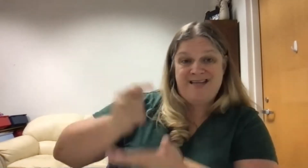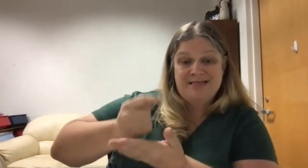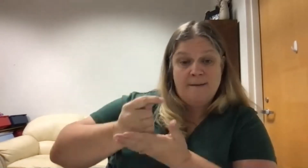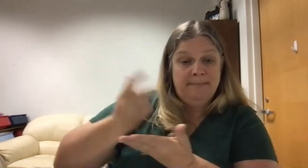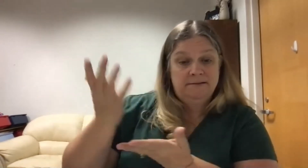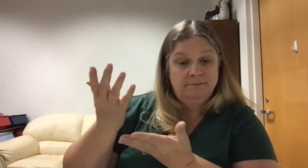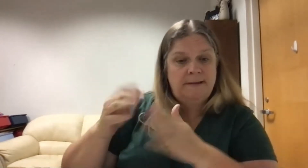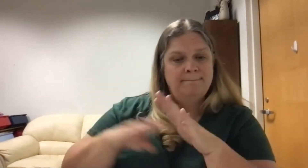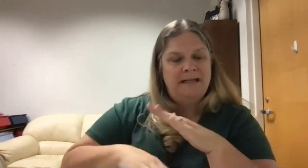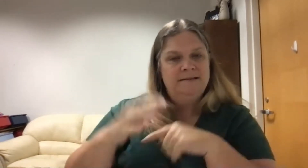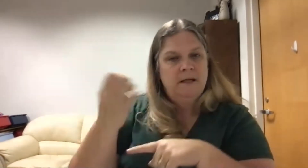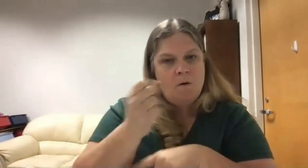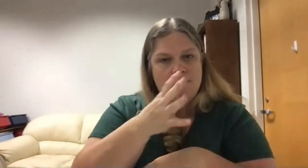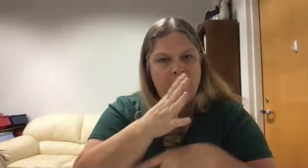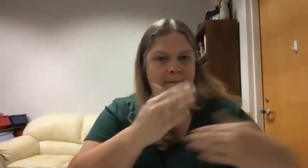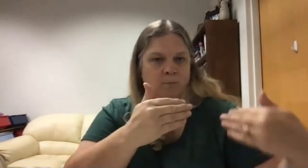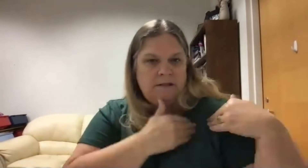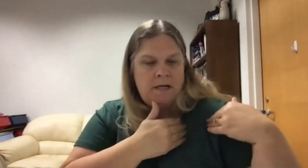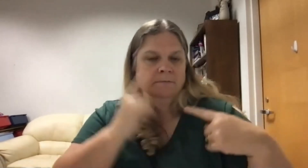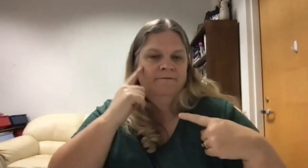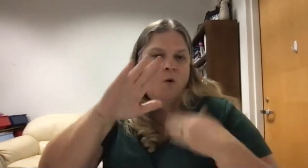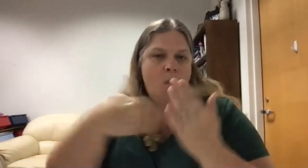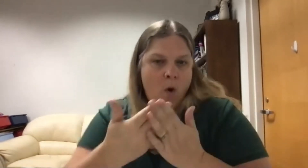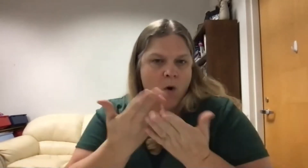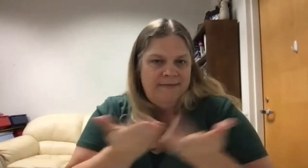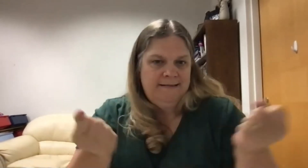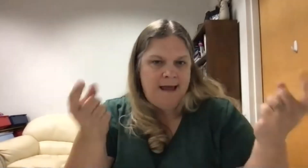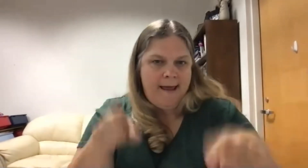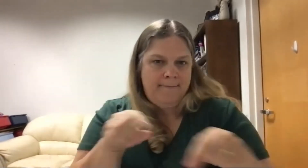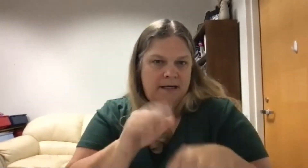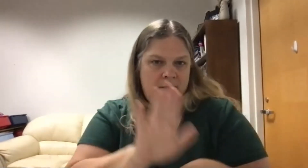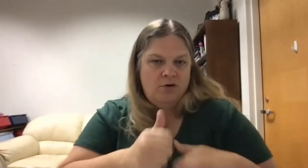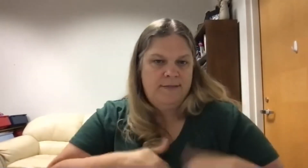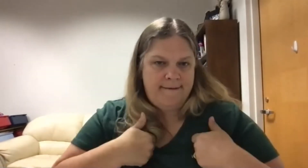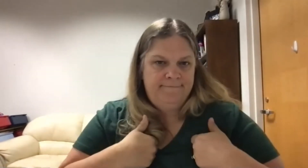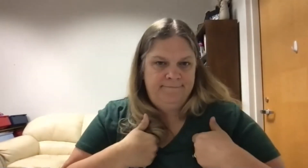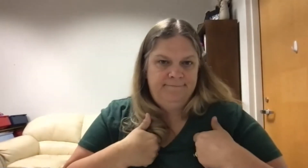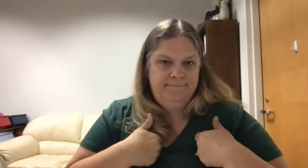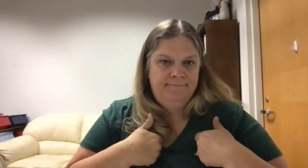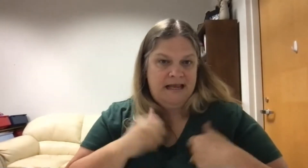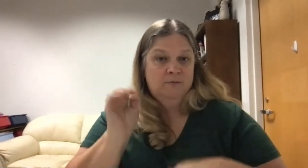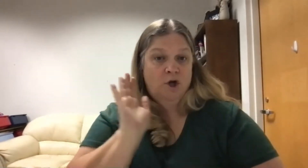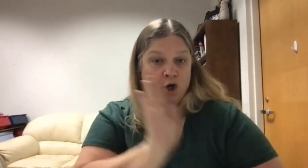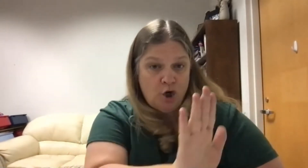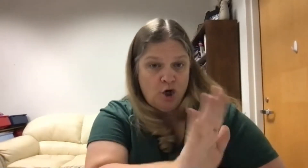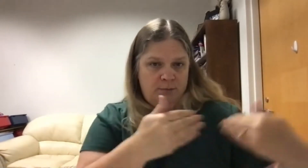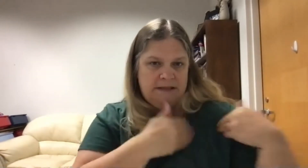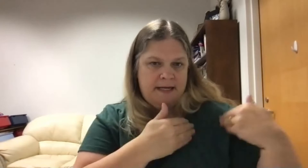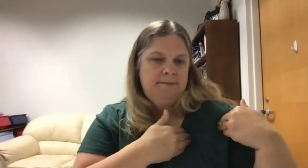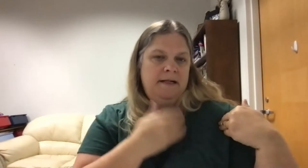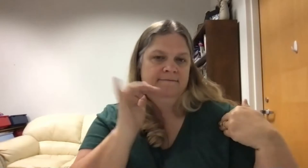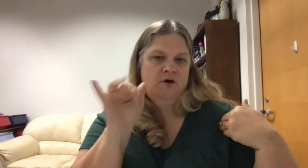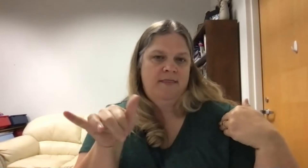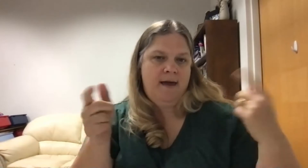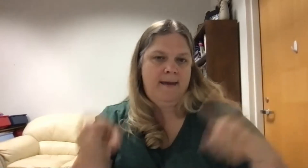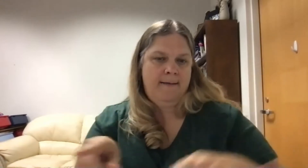hostage. That therapist basically made the mother responsible for all the things that had happened in her life.